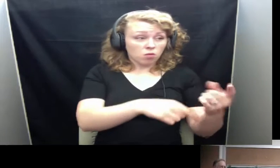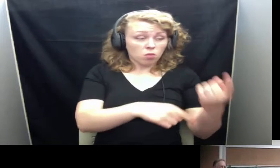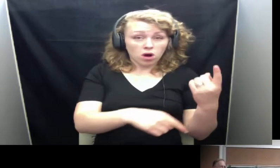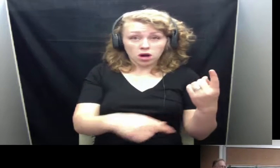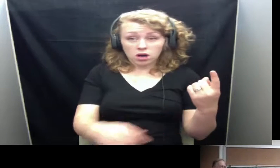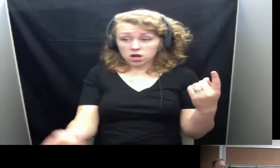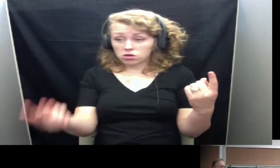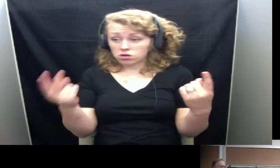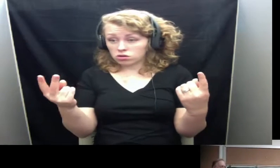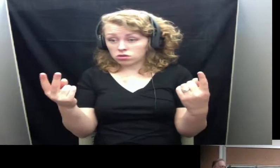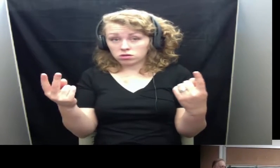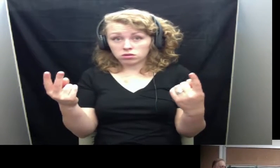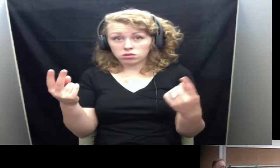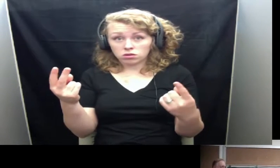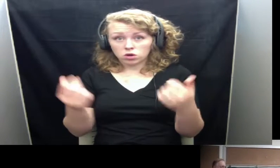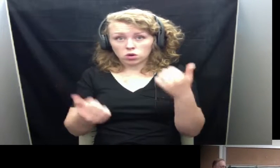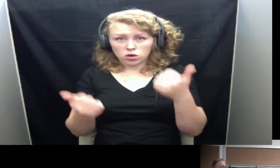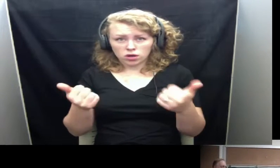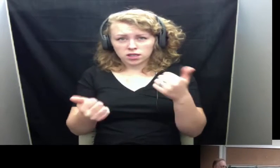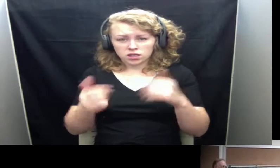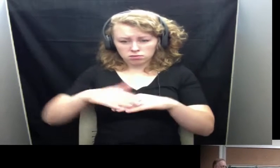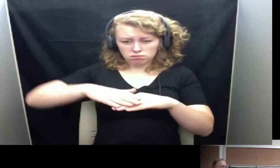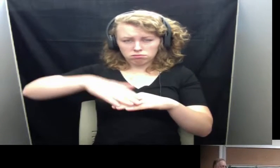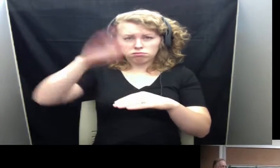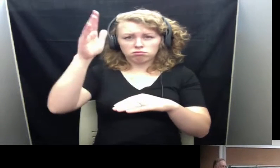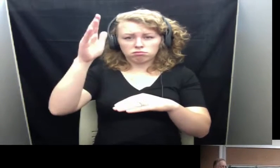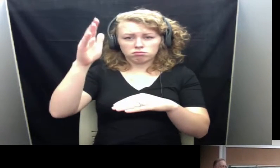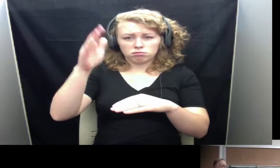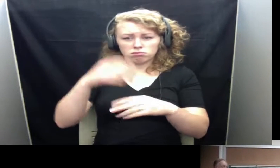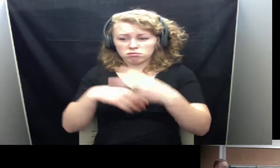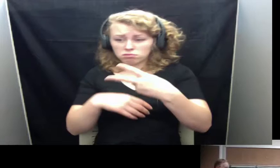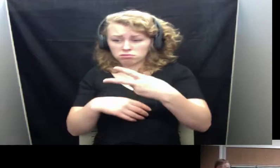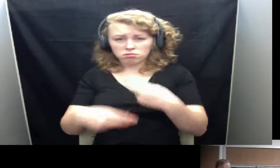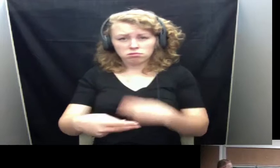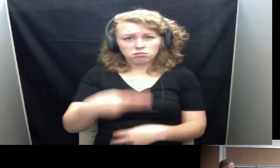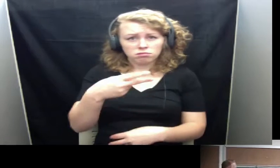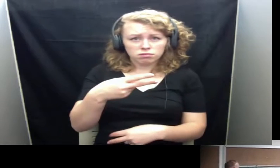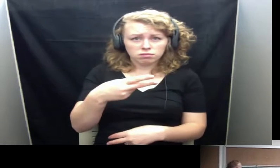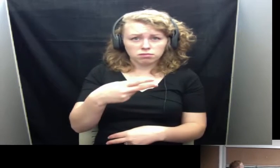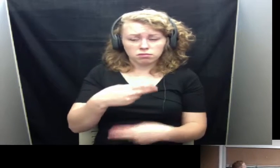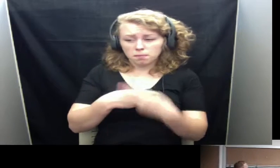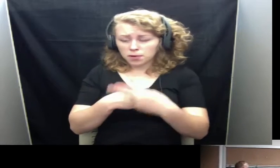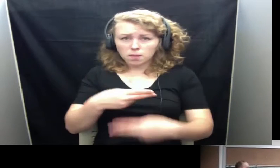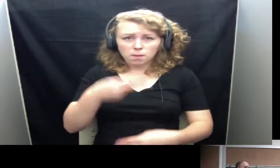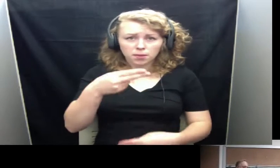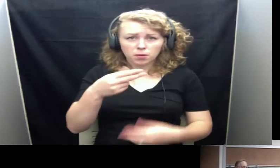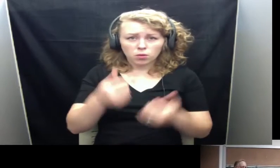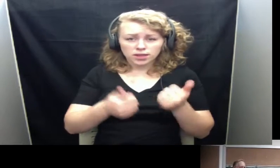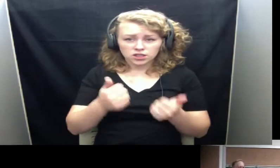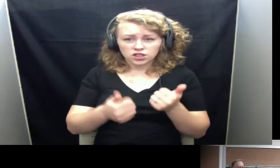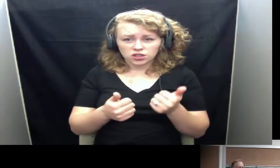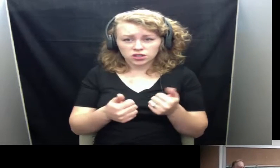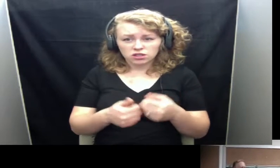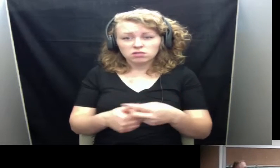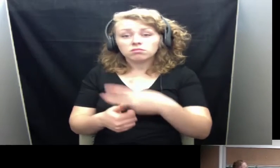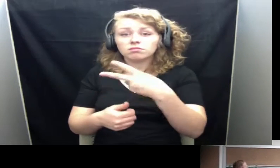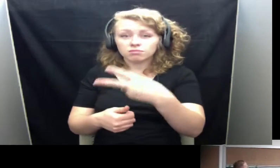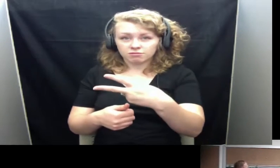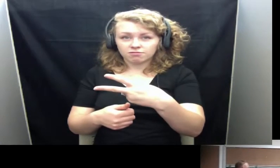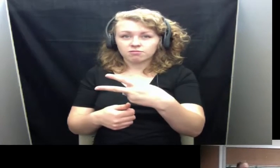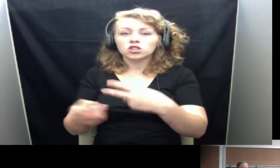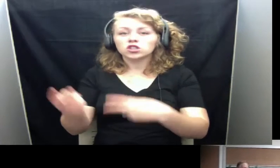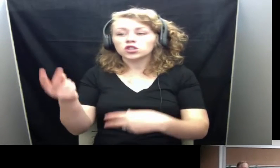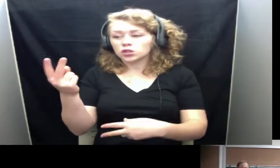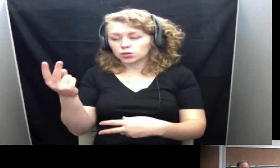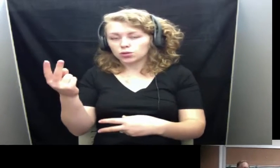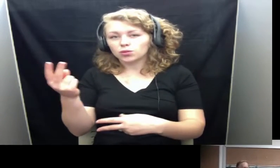Would anyone like to guess which is larger there? 2. 2 is larger again. Do you know why it's larger? Can you get a feel